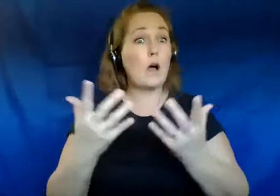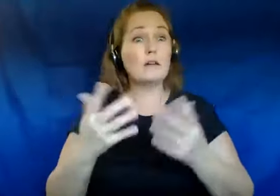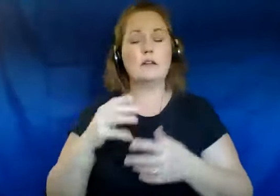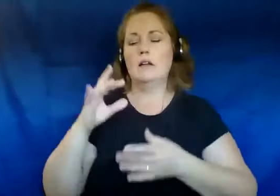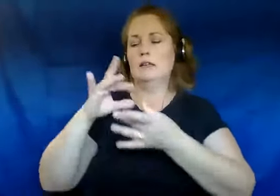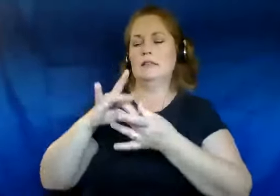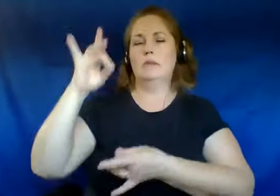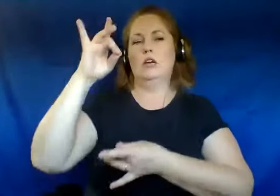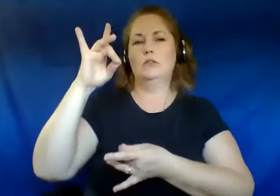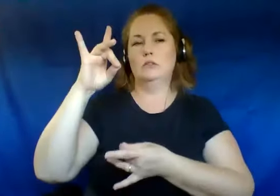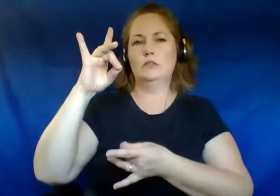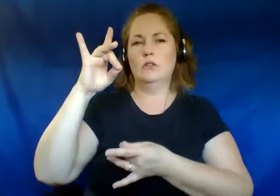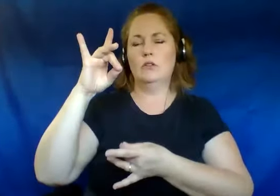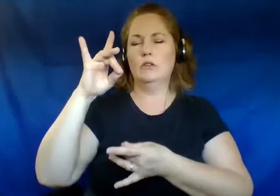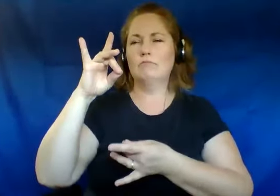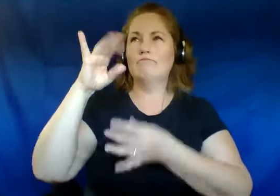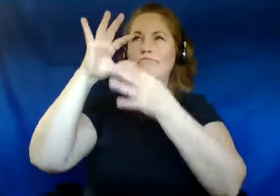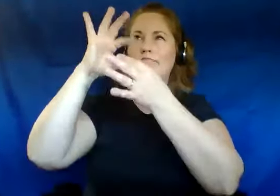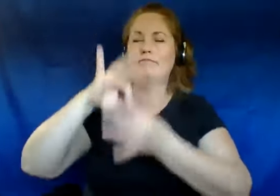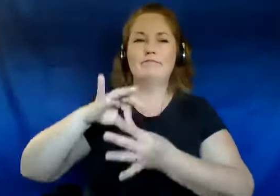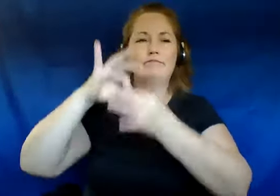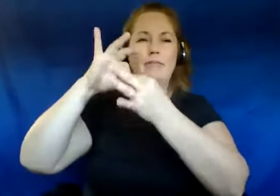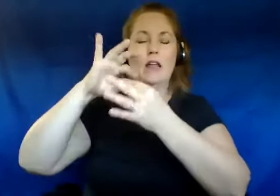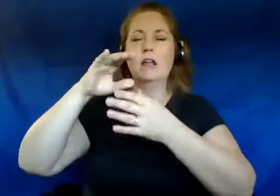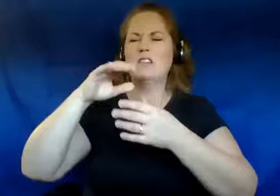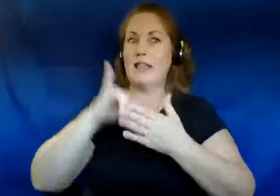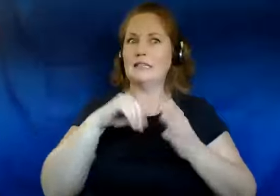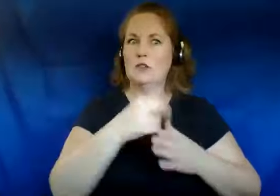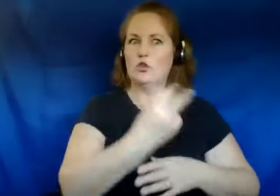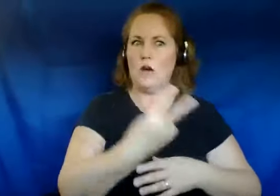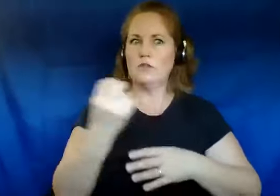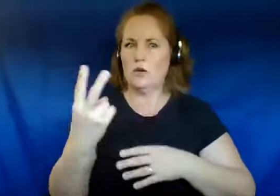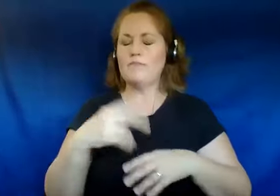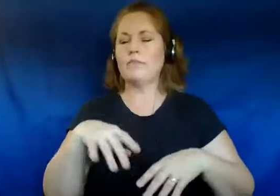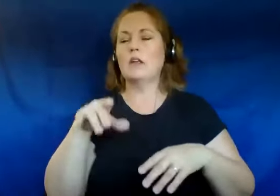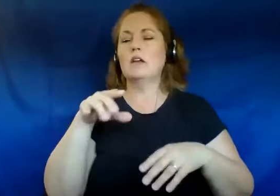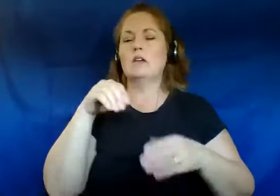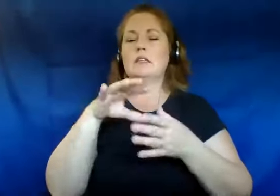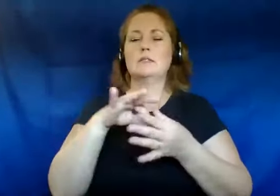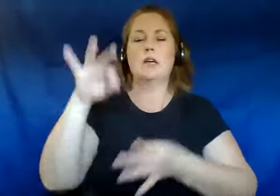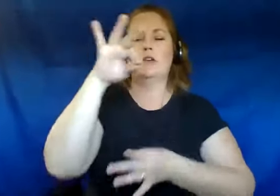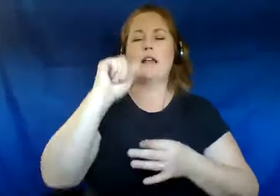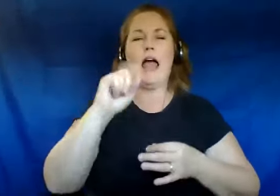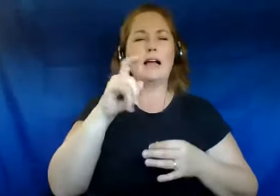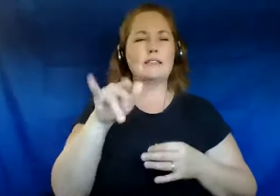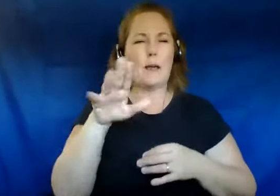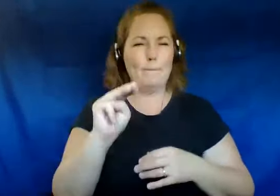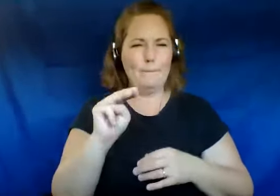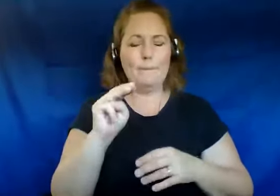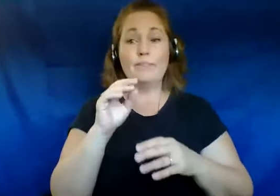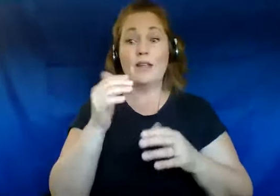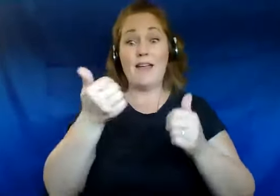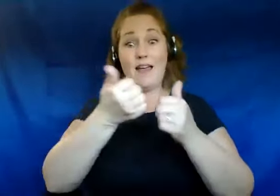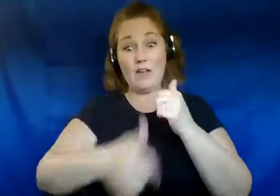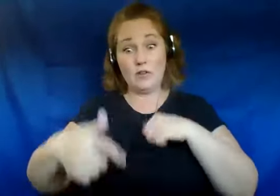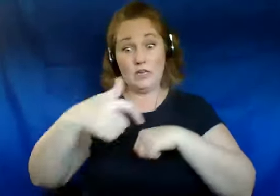spiritual axiom. And this is in the 12 and 12. It is a spiritual axiom that every